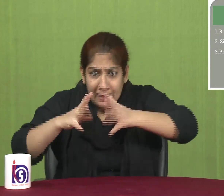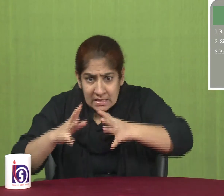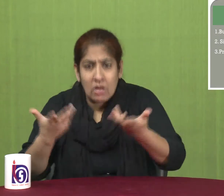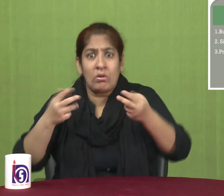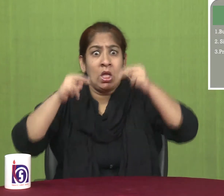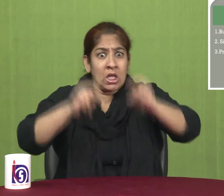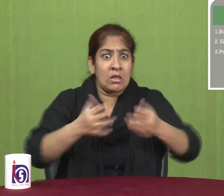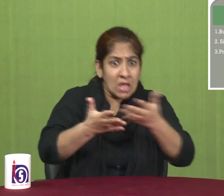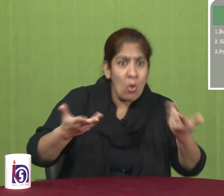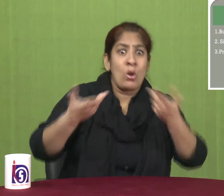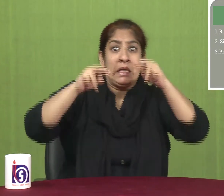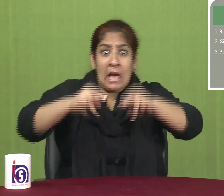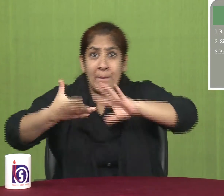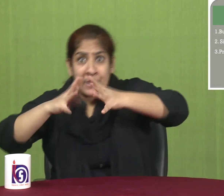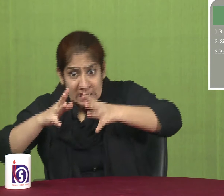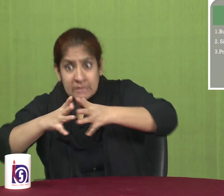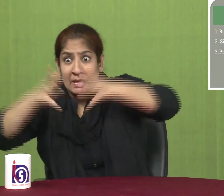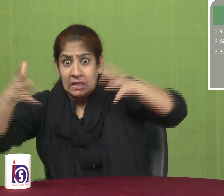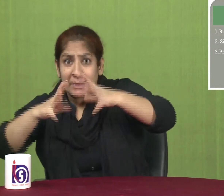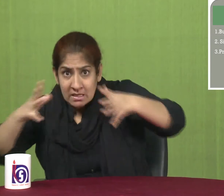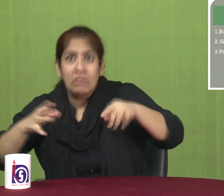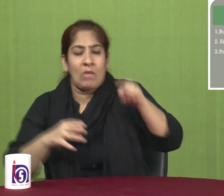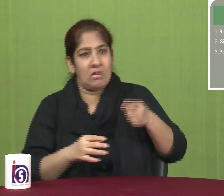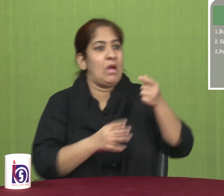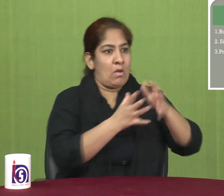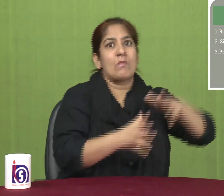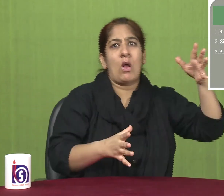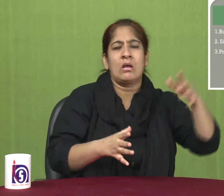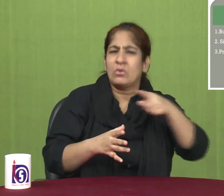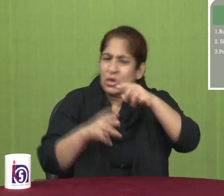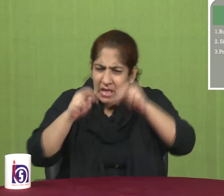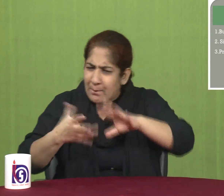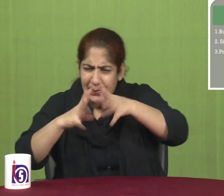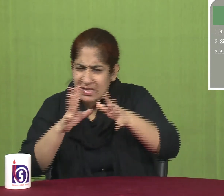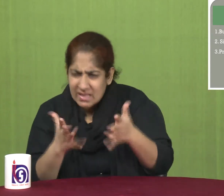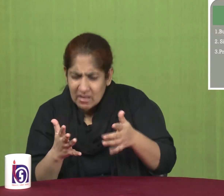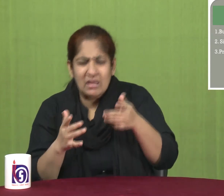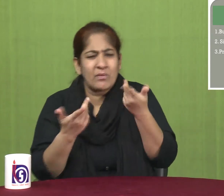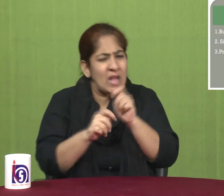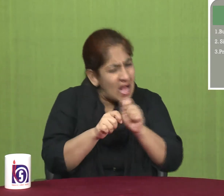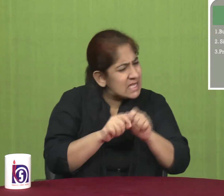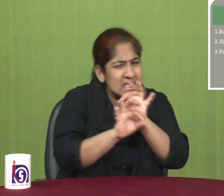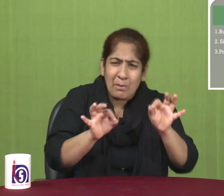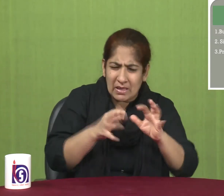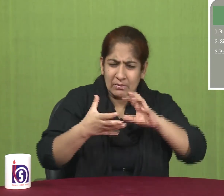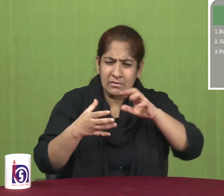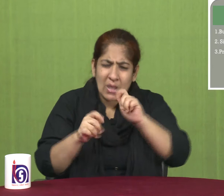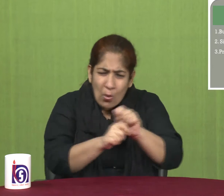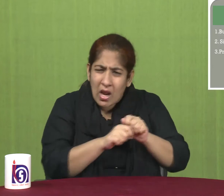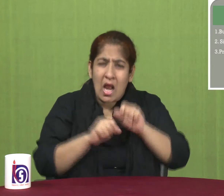is really big, then there is a need of capital amount of money. So, according to the need,